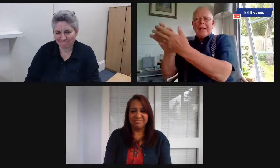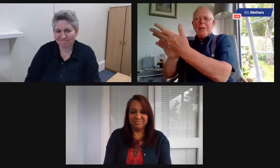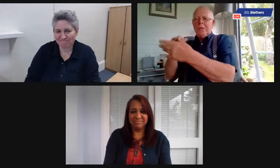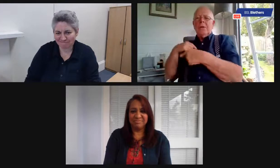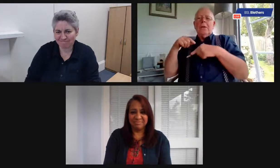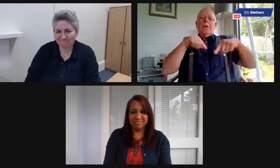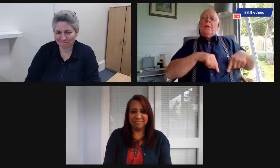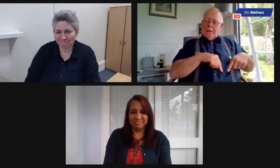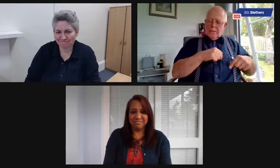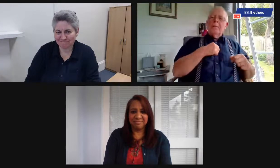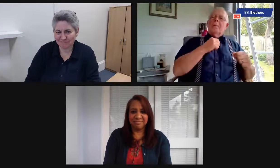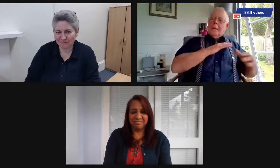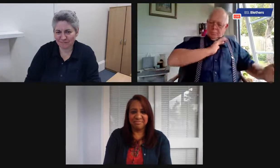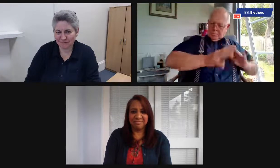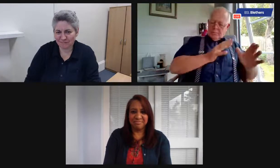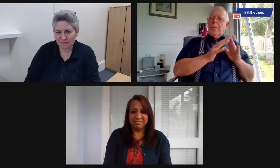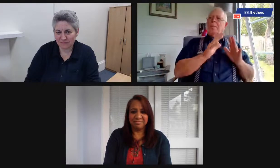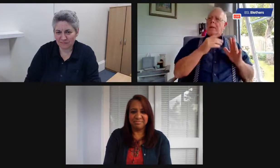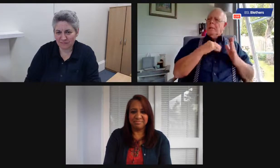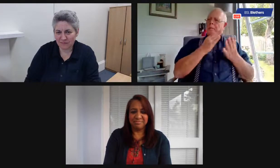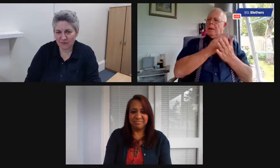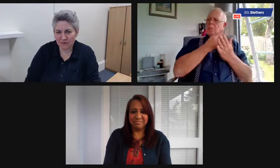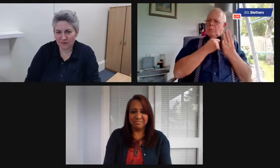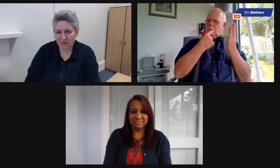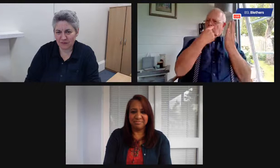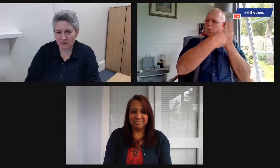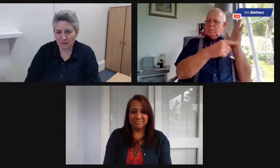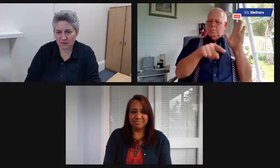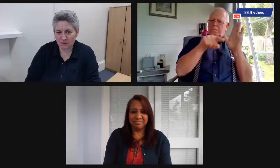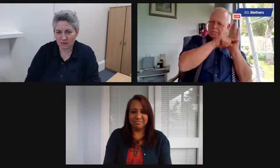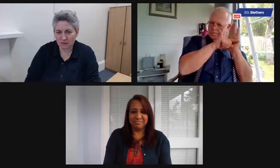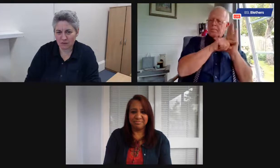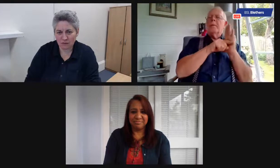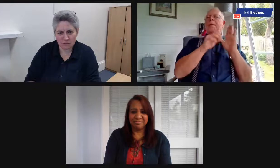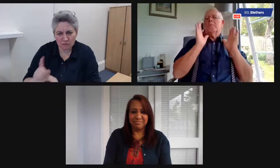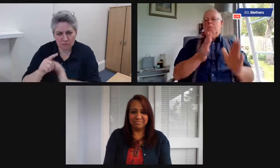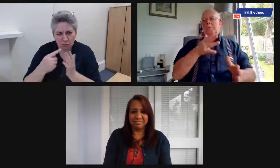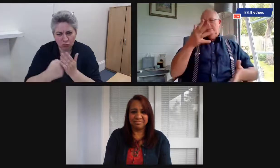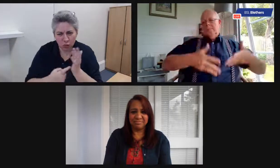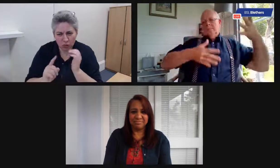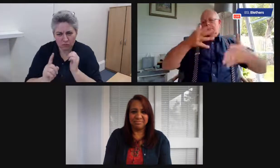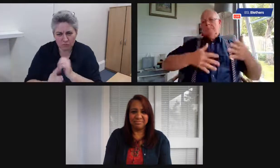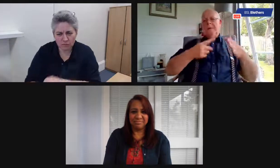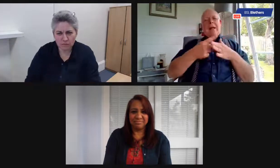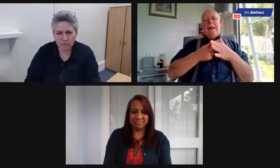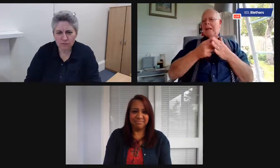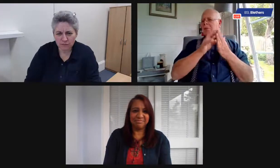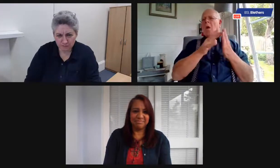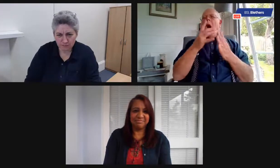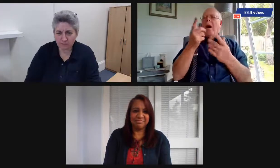And most of the information about nature and wildlife is available in English. So